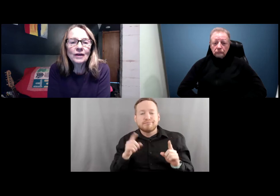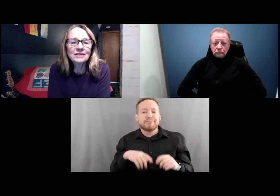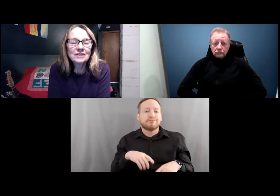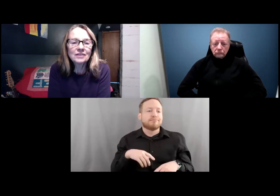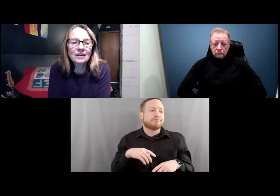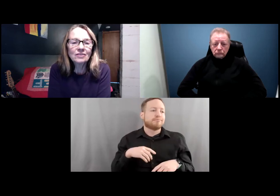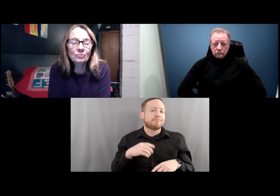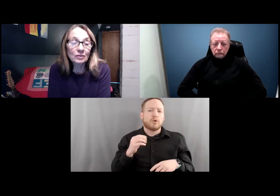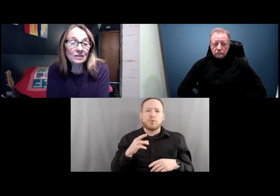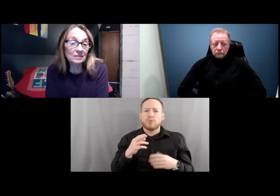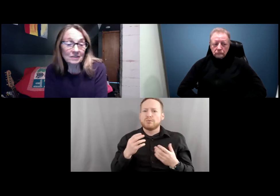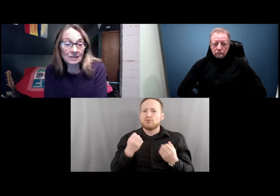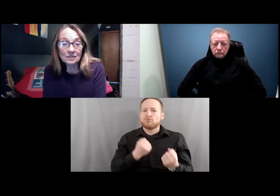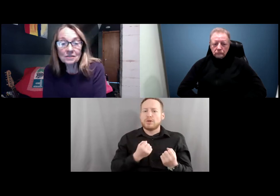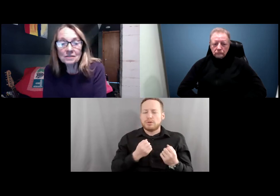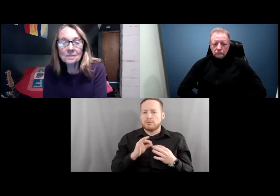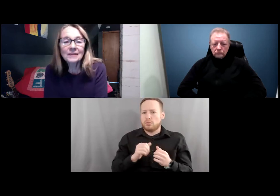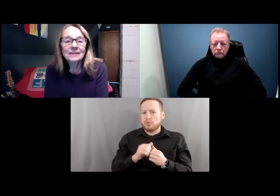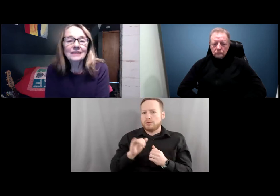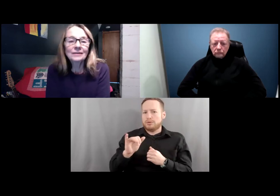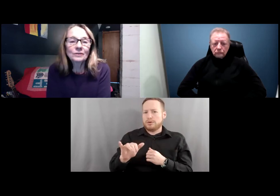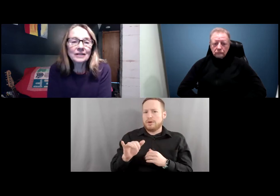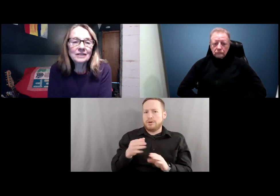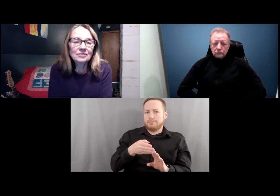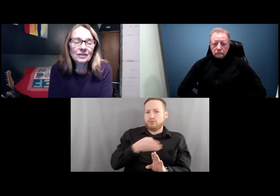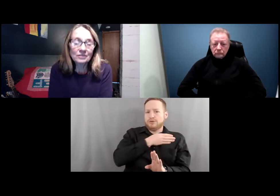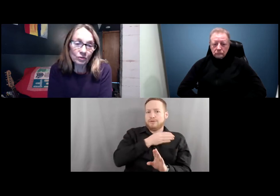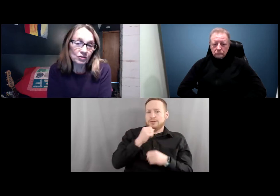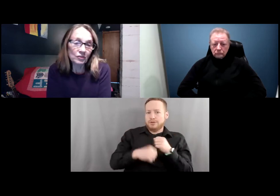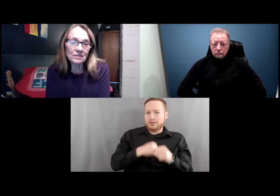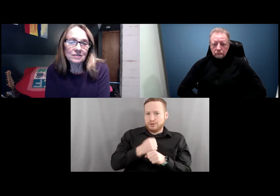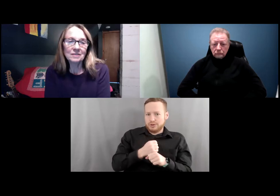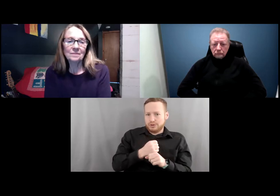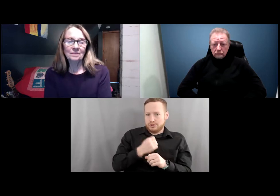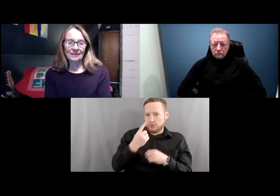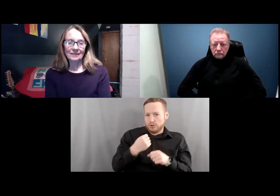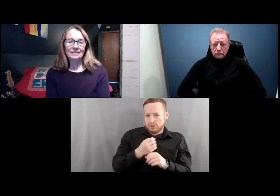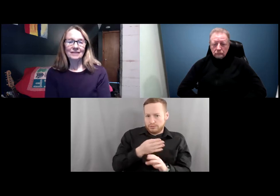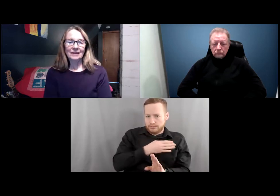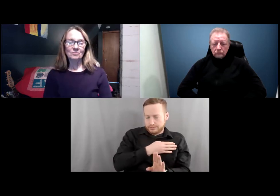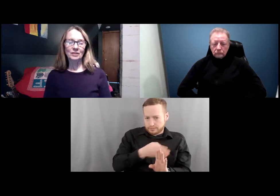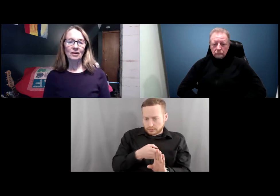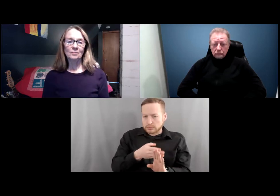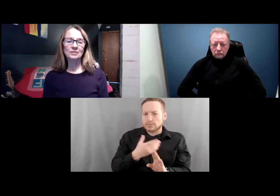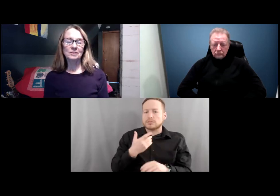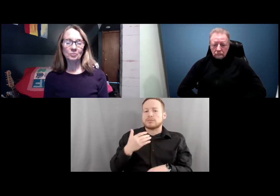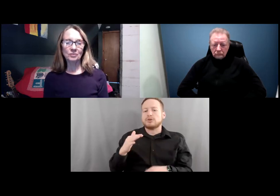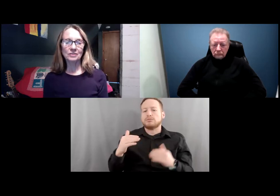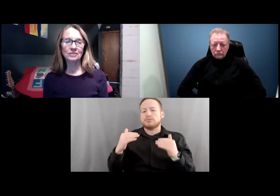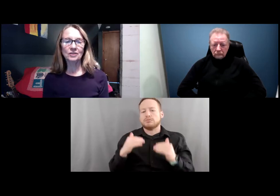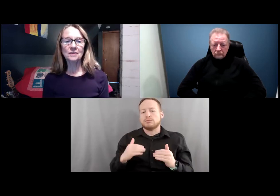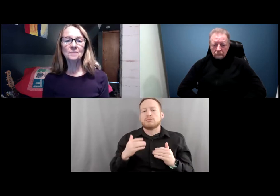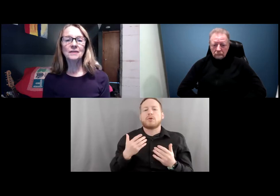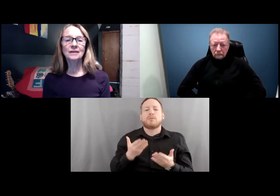We'll identify 3 successes, we'll identify, or strengths that have been accomplished in the